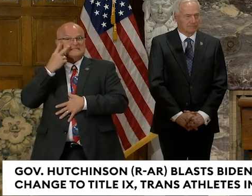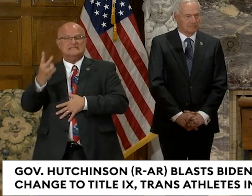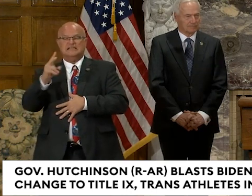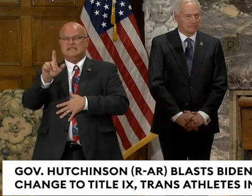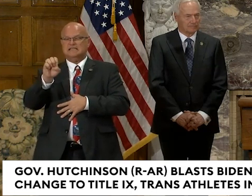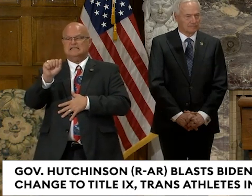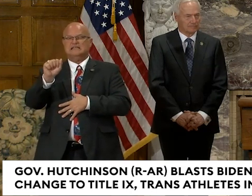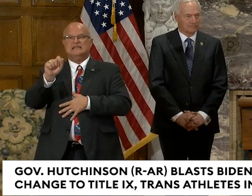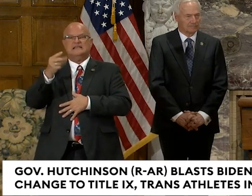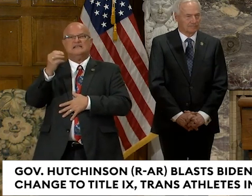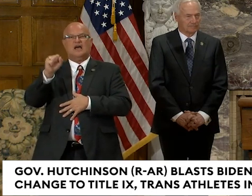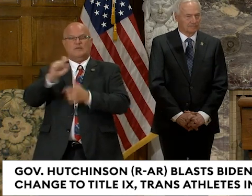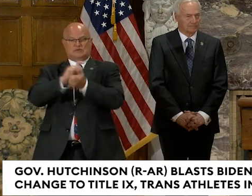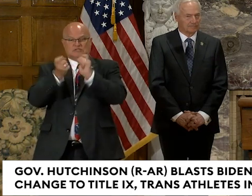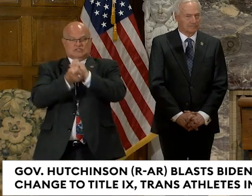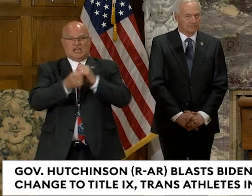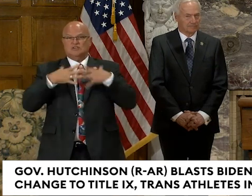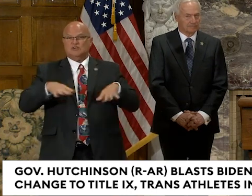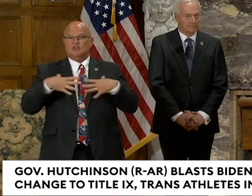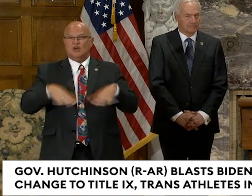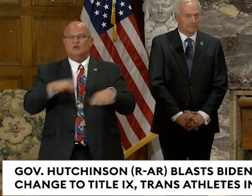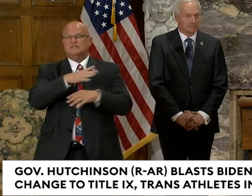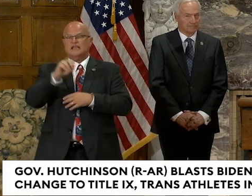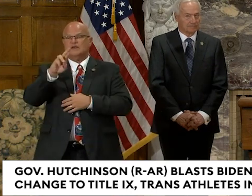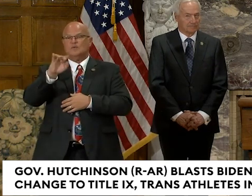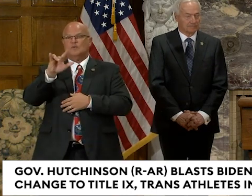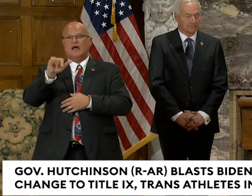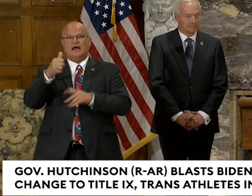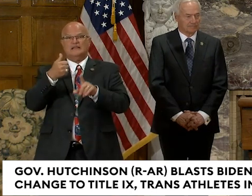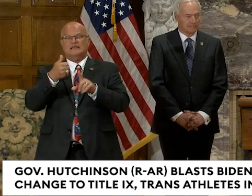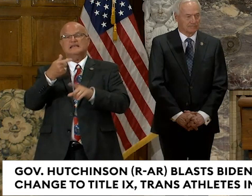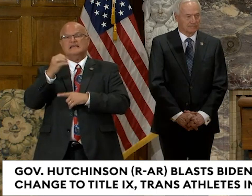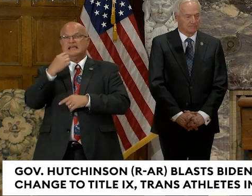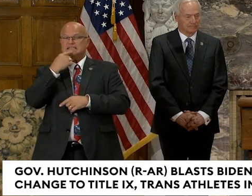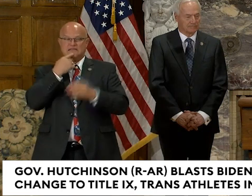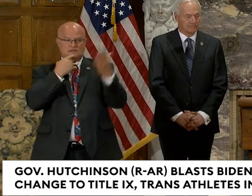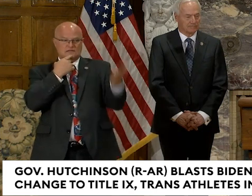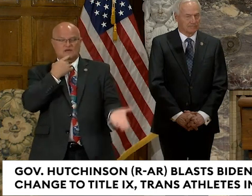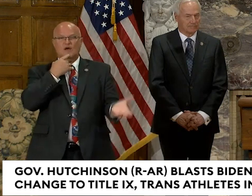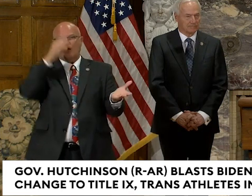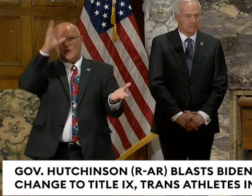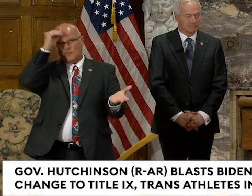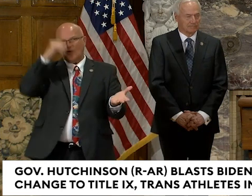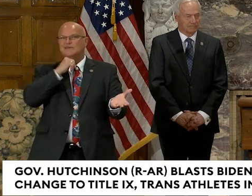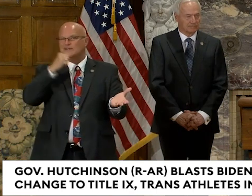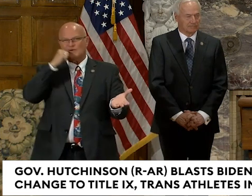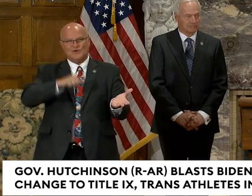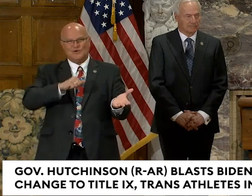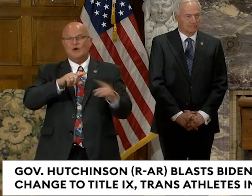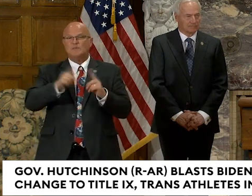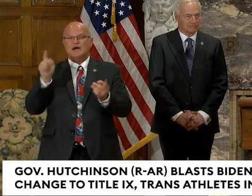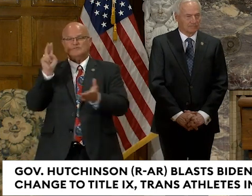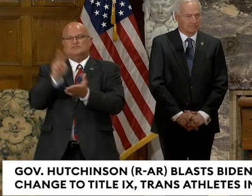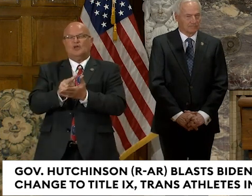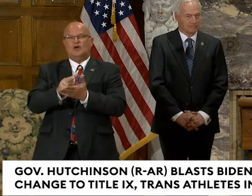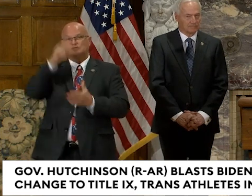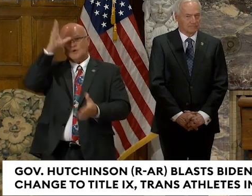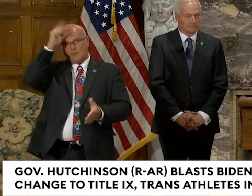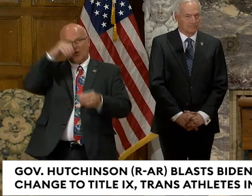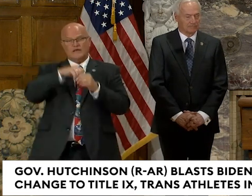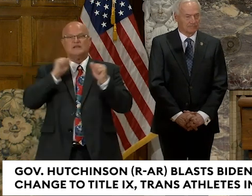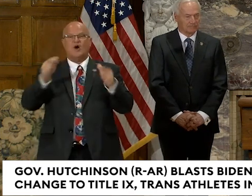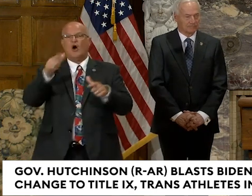Leah Thomas change, and that Riley Gaines could confirm that Leah Thomas was in fact a male, but she lost to a male